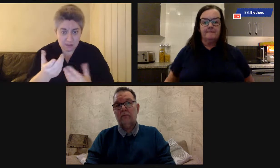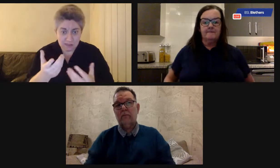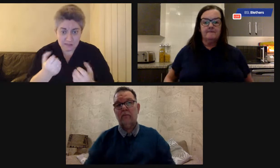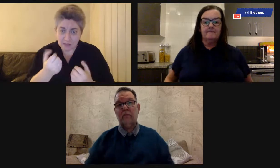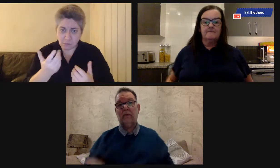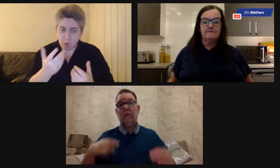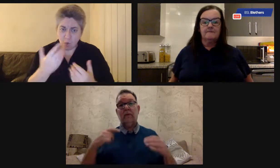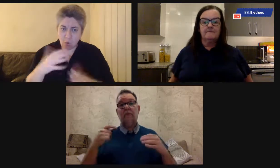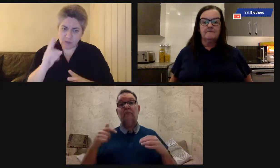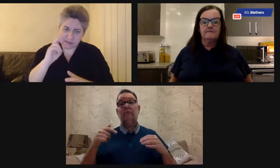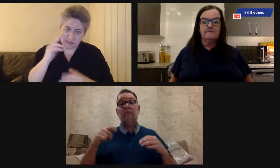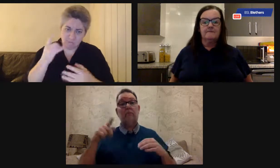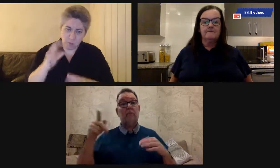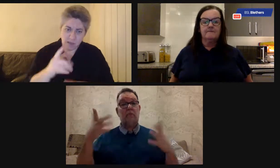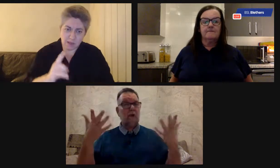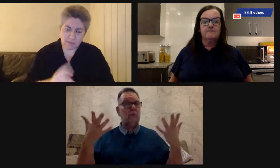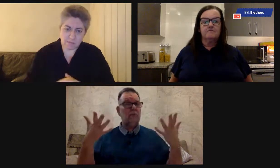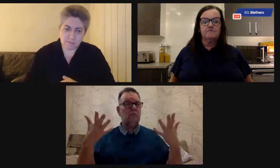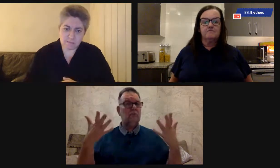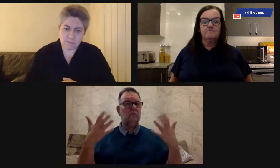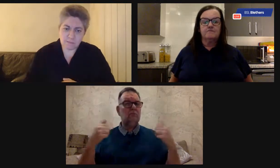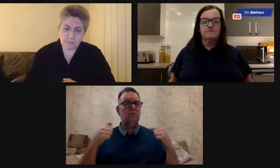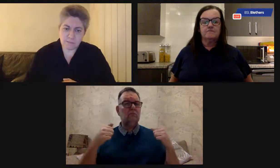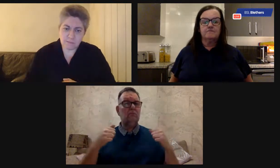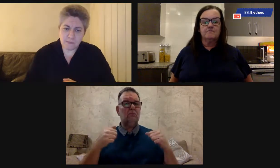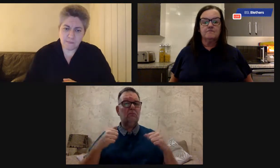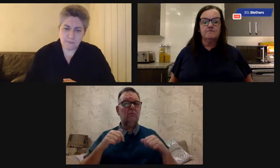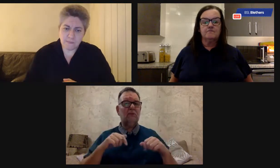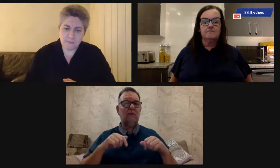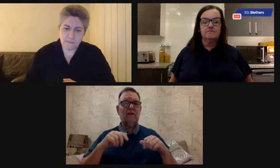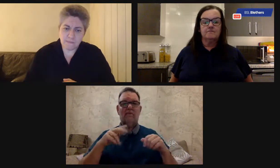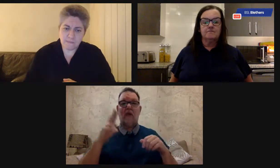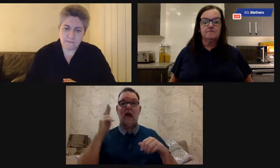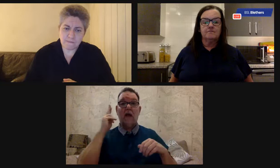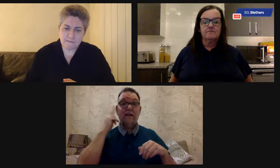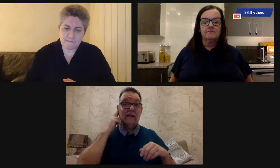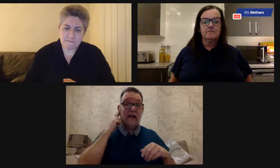hearing? And so do you only accept deaf people?